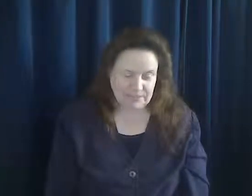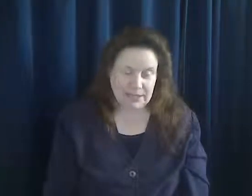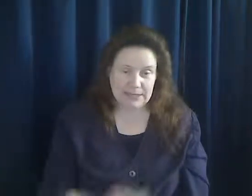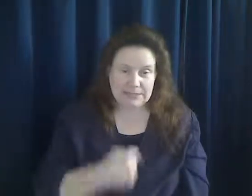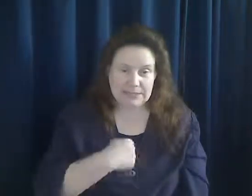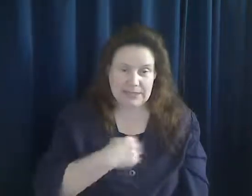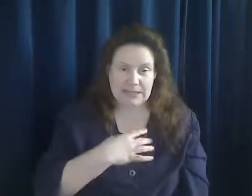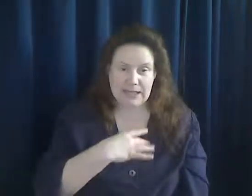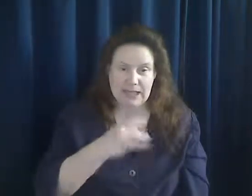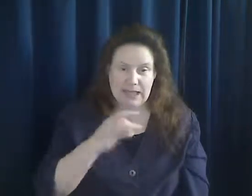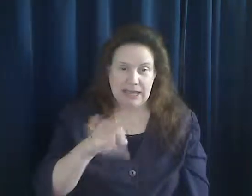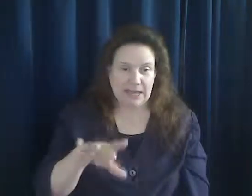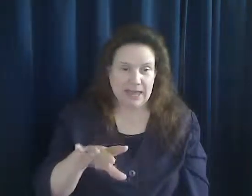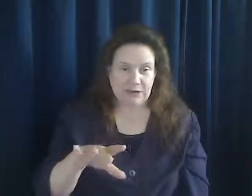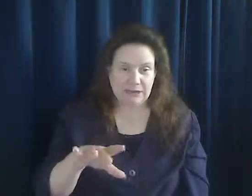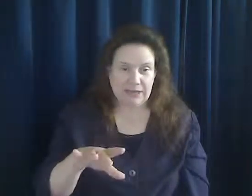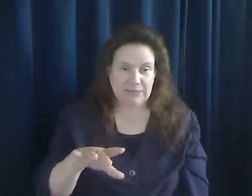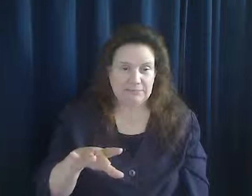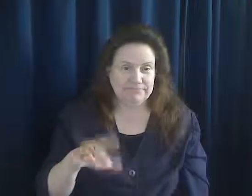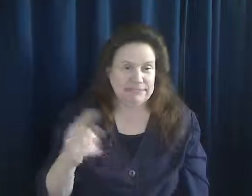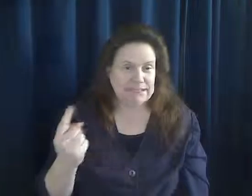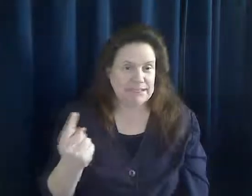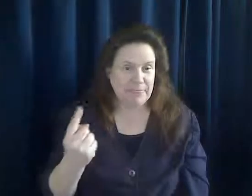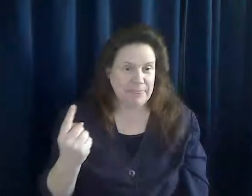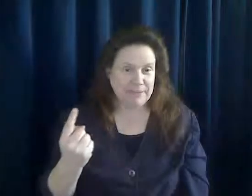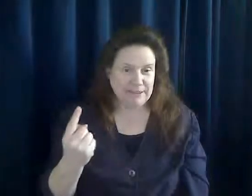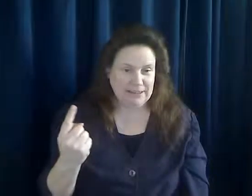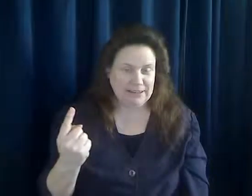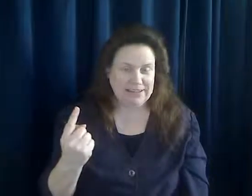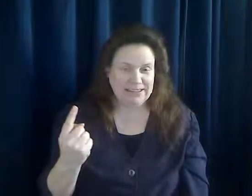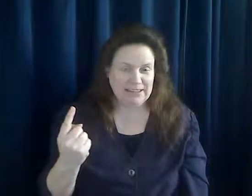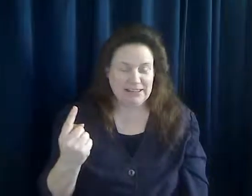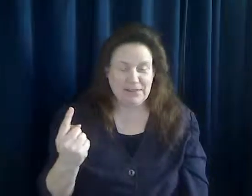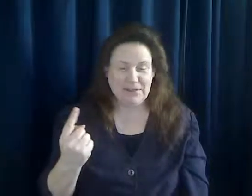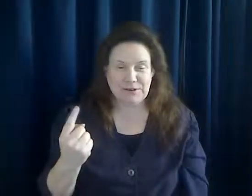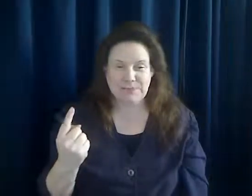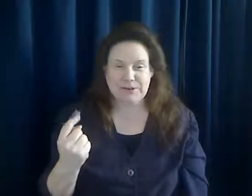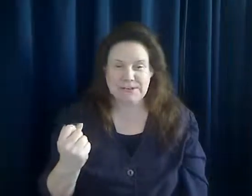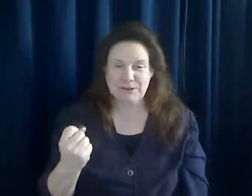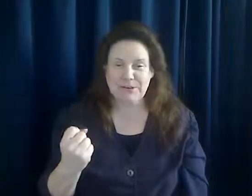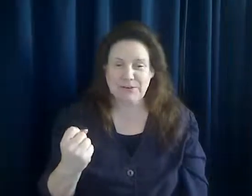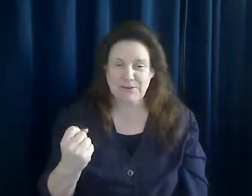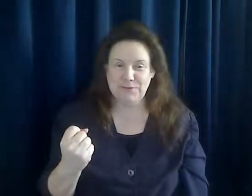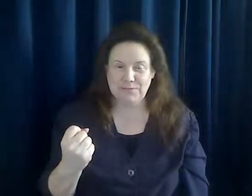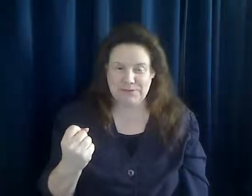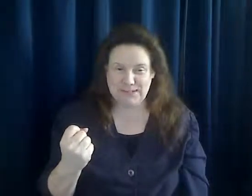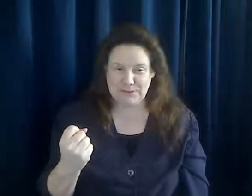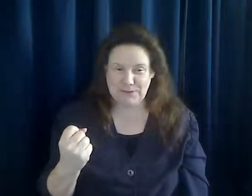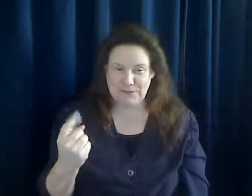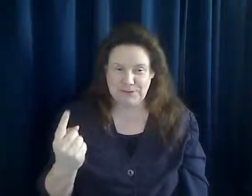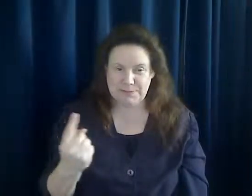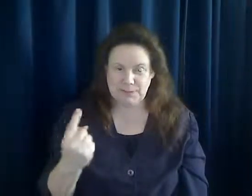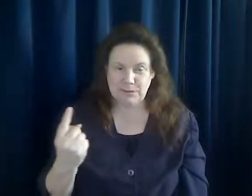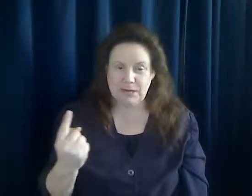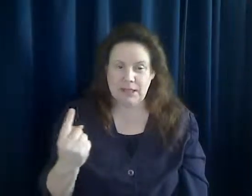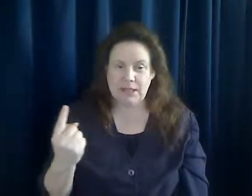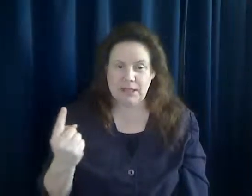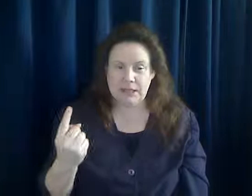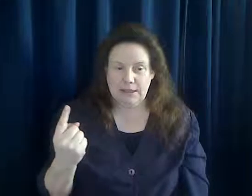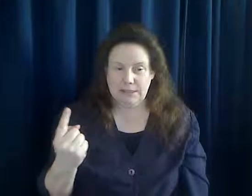And I said, I don't like something, and I finger spelled it, so I'm going to have you text me the finger spelled word. The